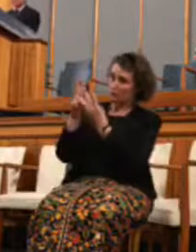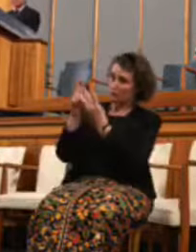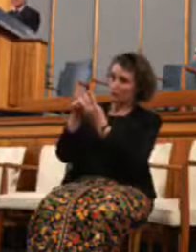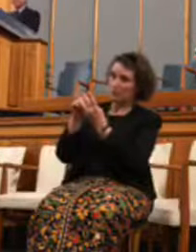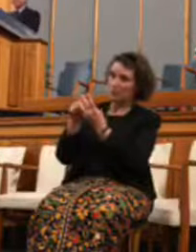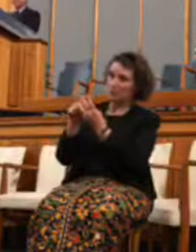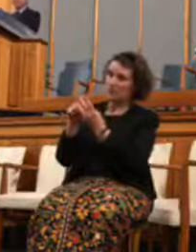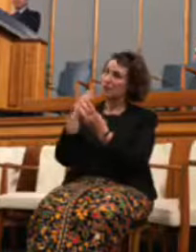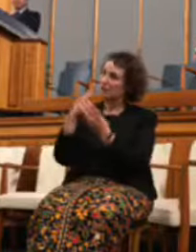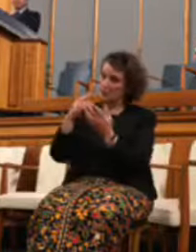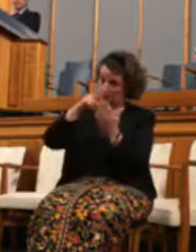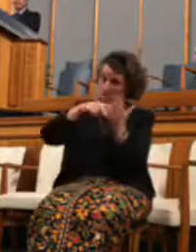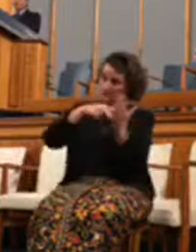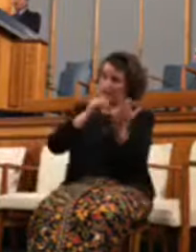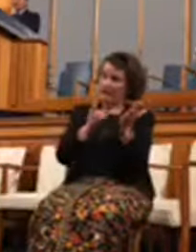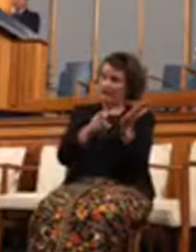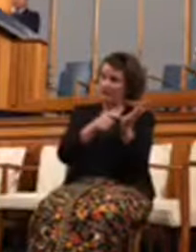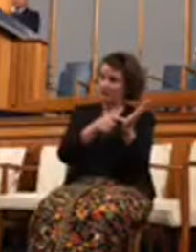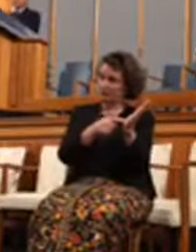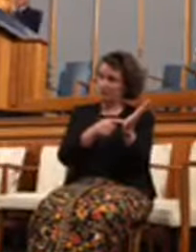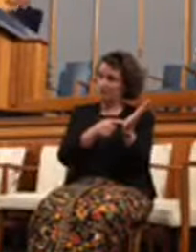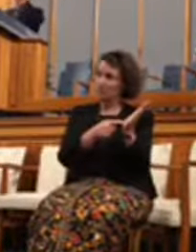passage? Please read it again.